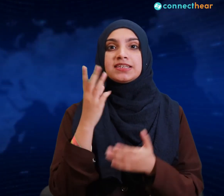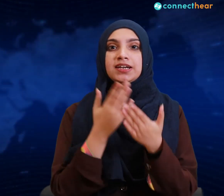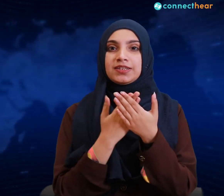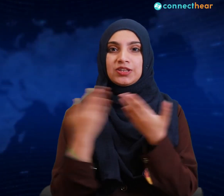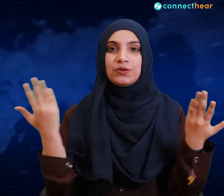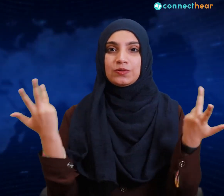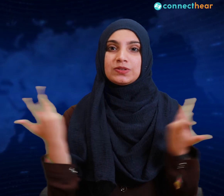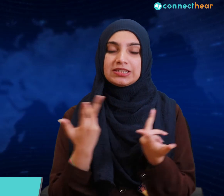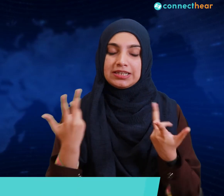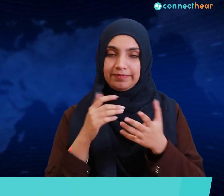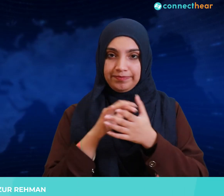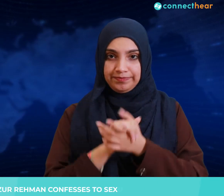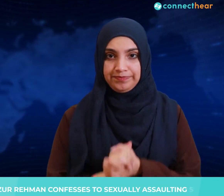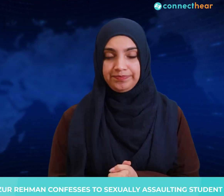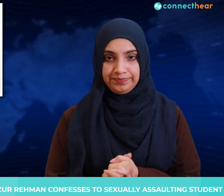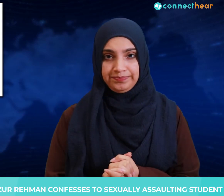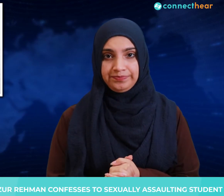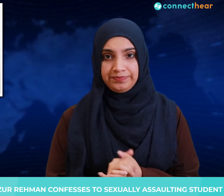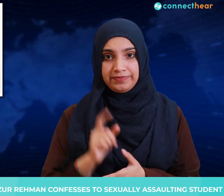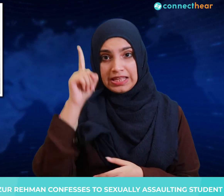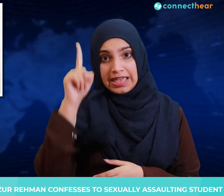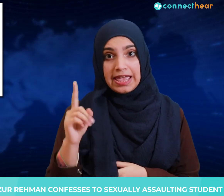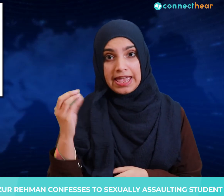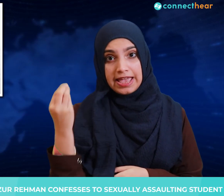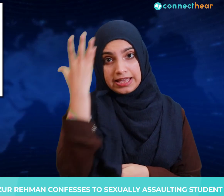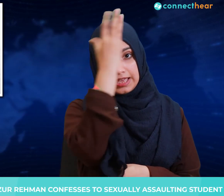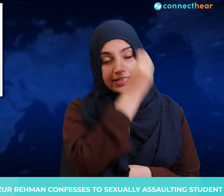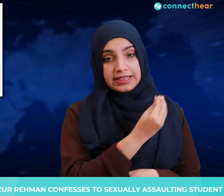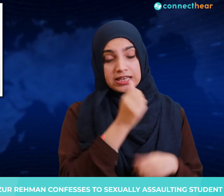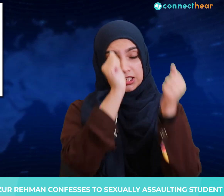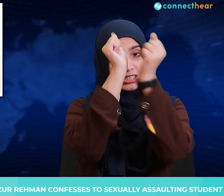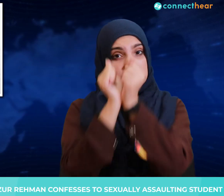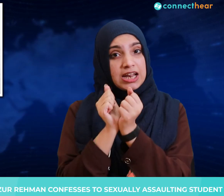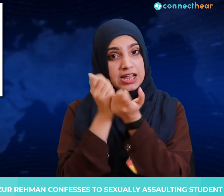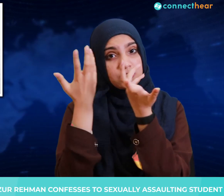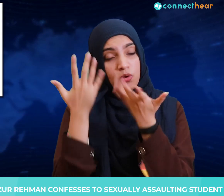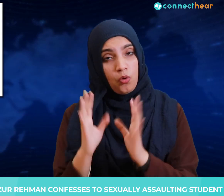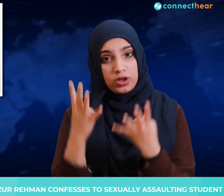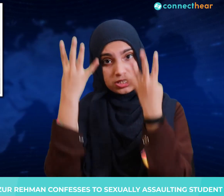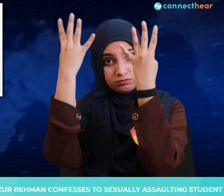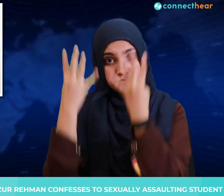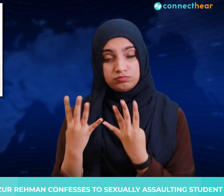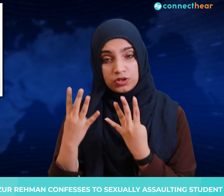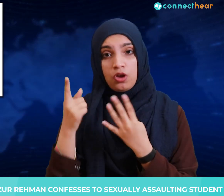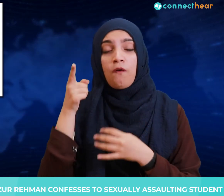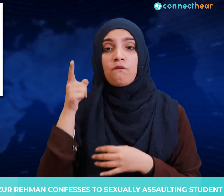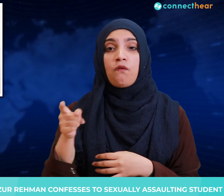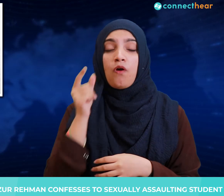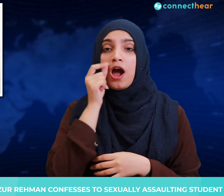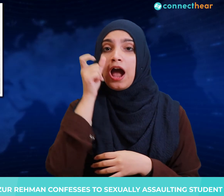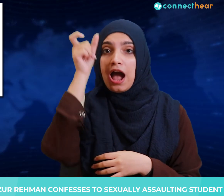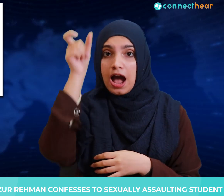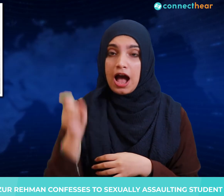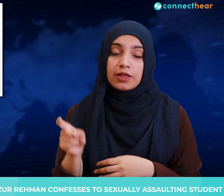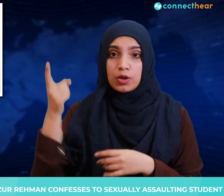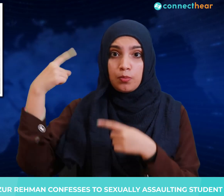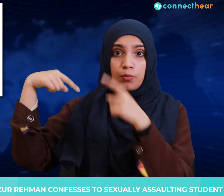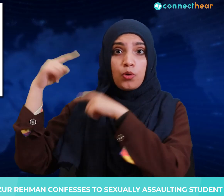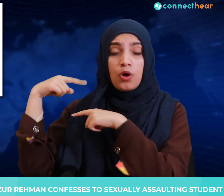A day after his arrest from Mianwali, former JUIF leader and cleric